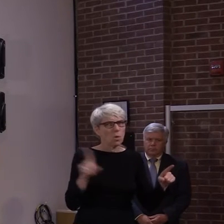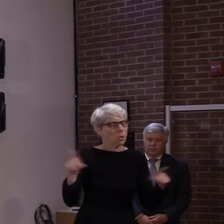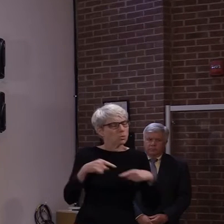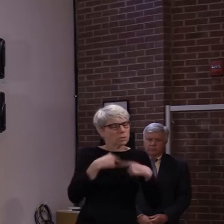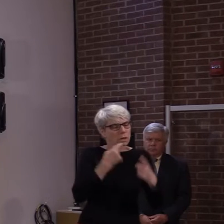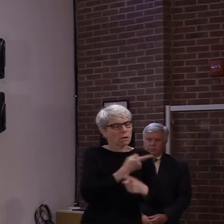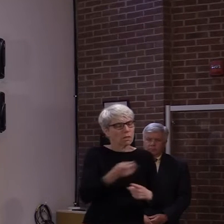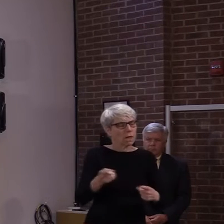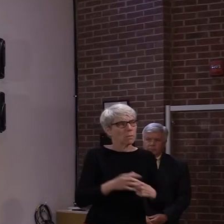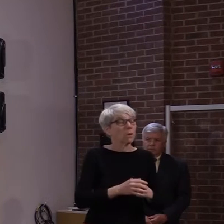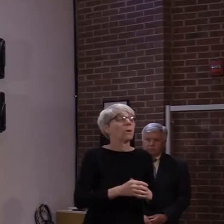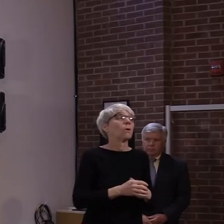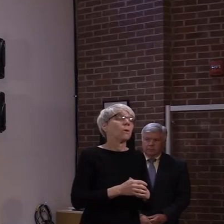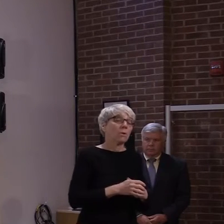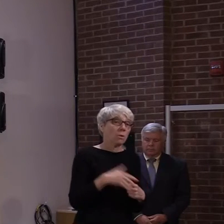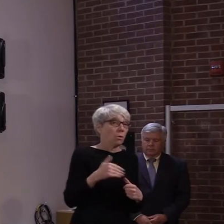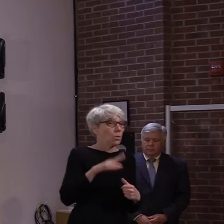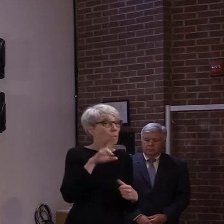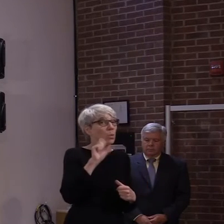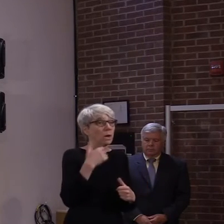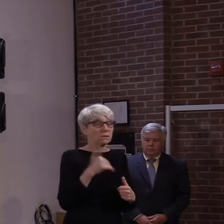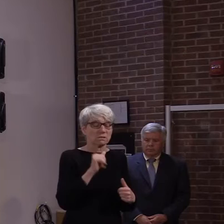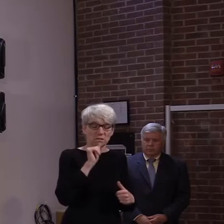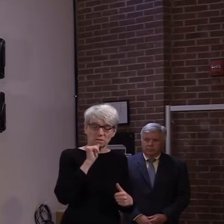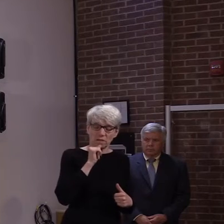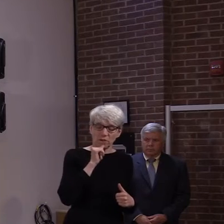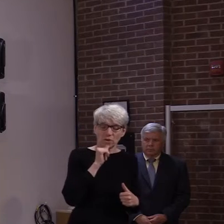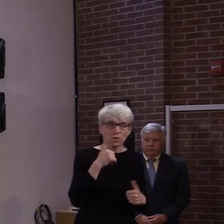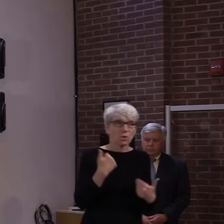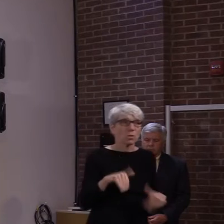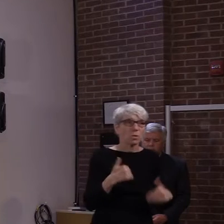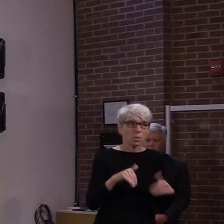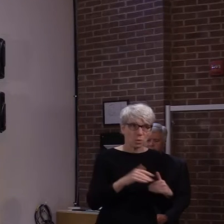a country individually with our servicemen and women.